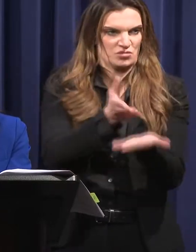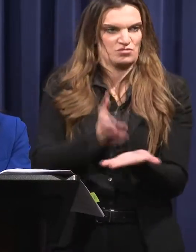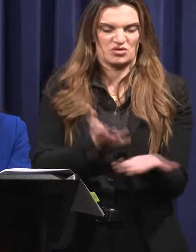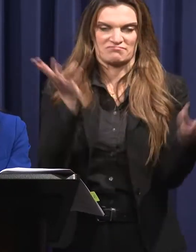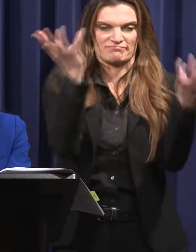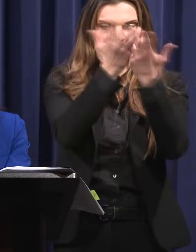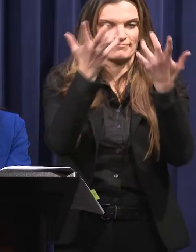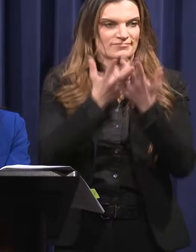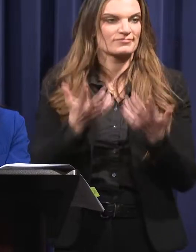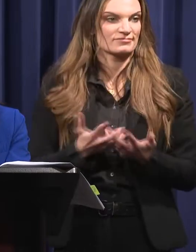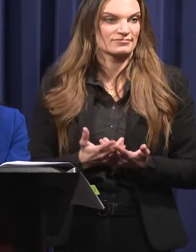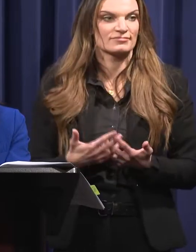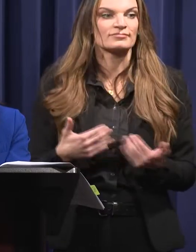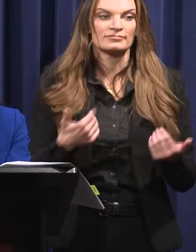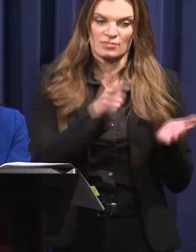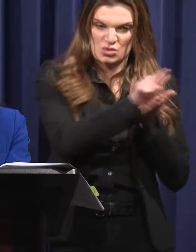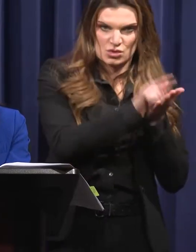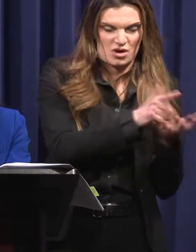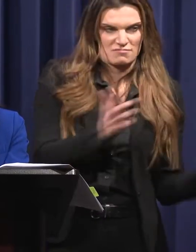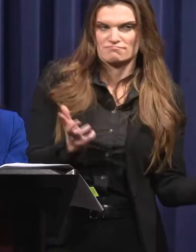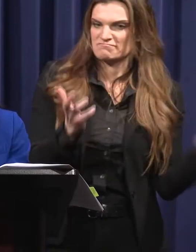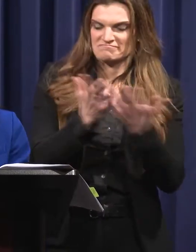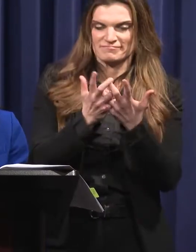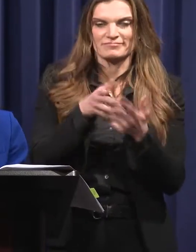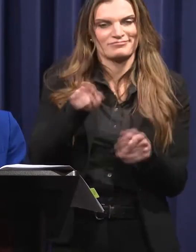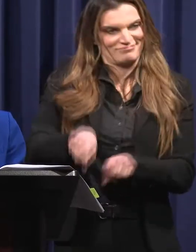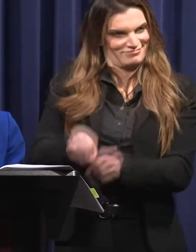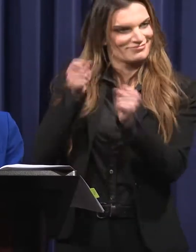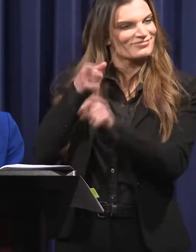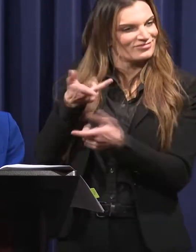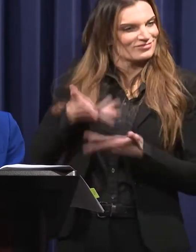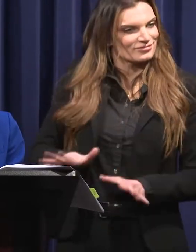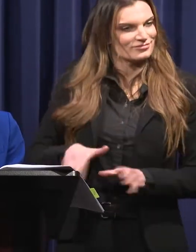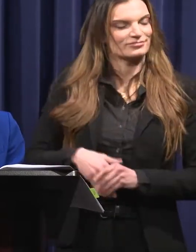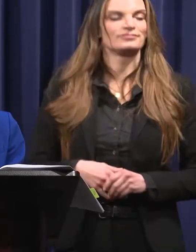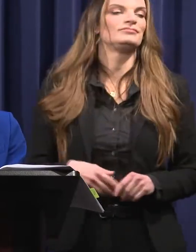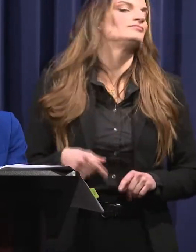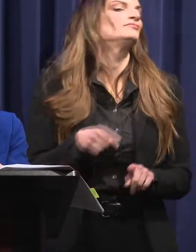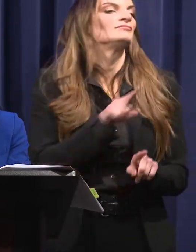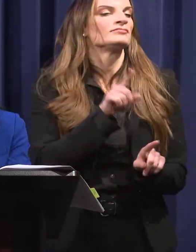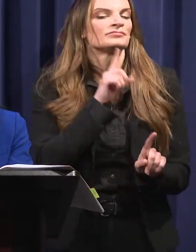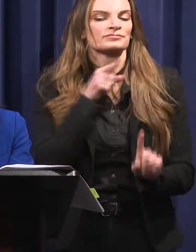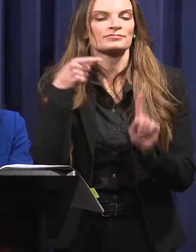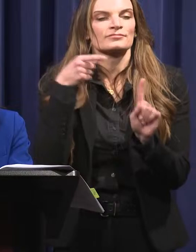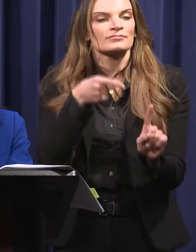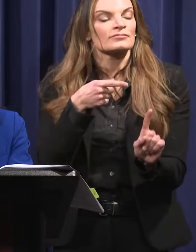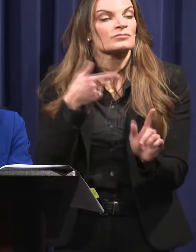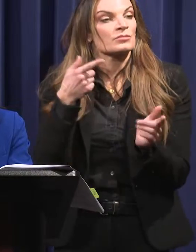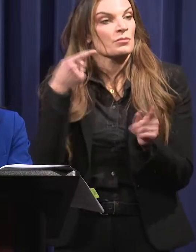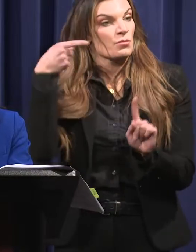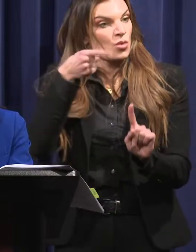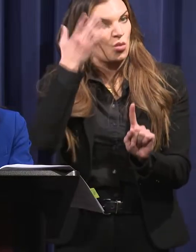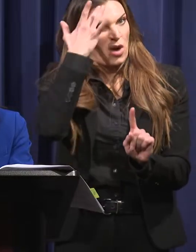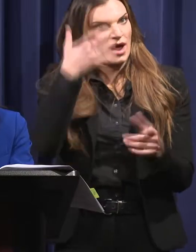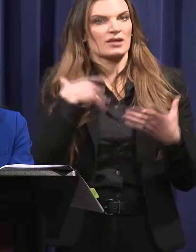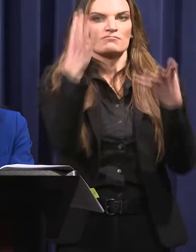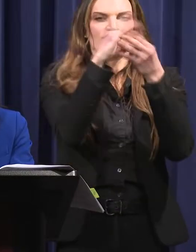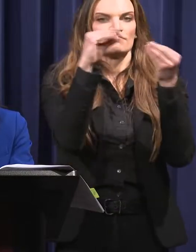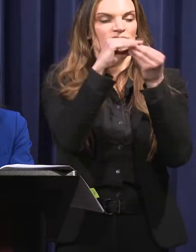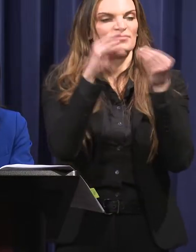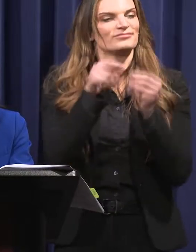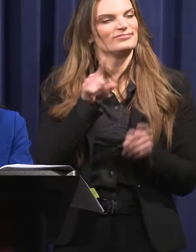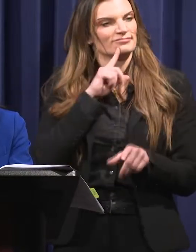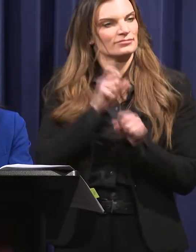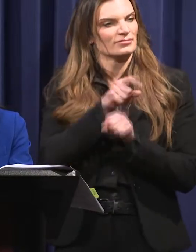limited statutes available to us. Statutes that in principle aim to curb illegal and